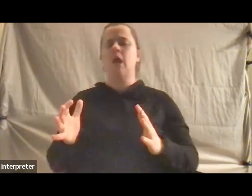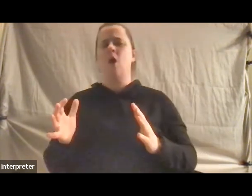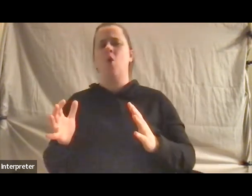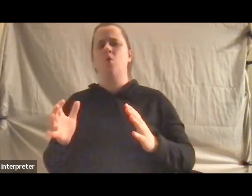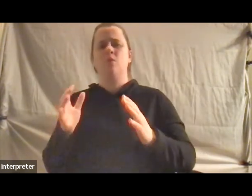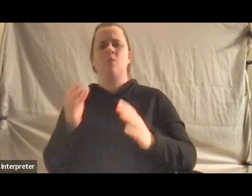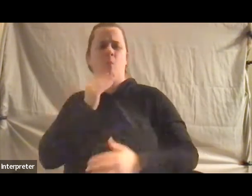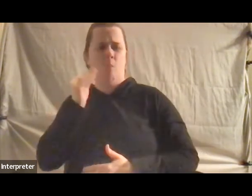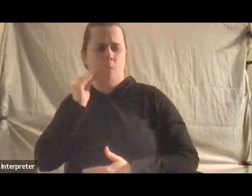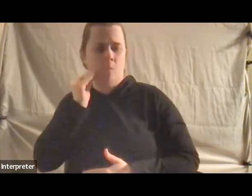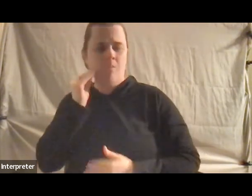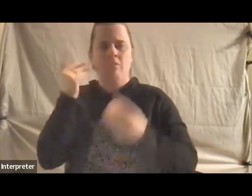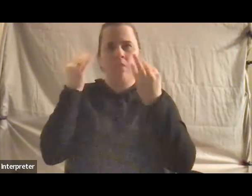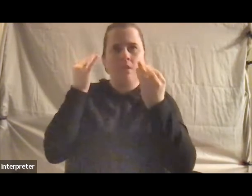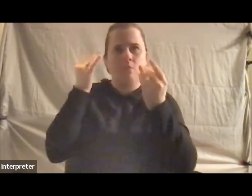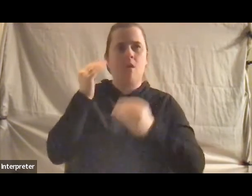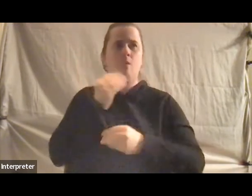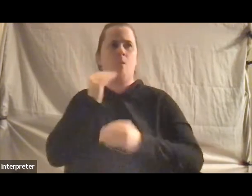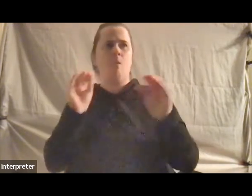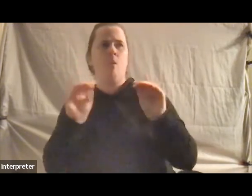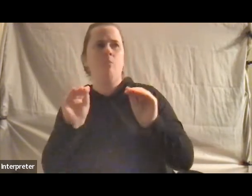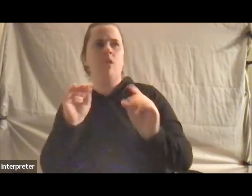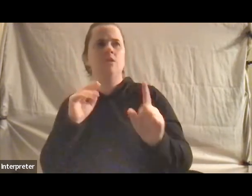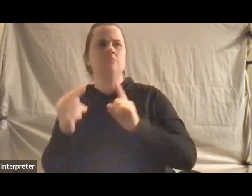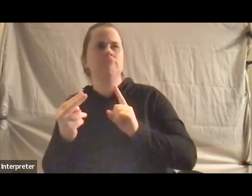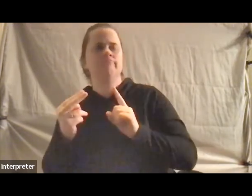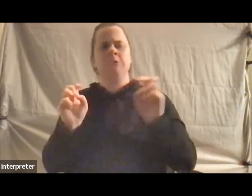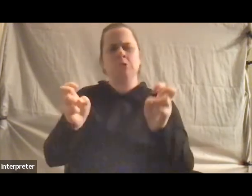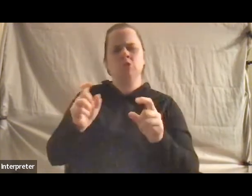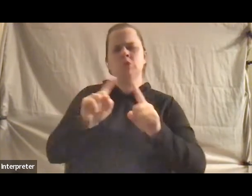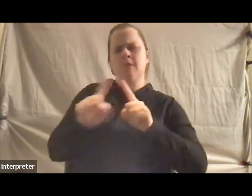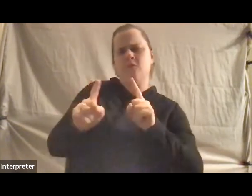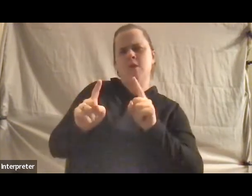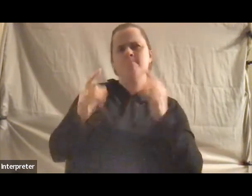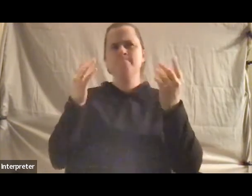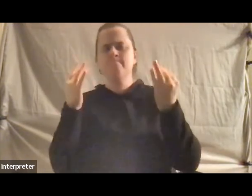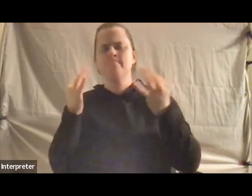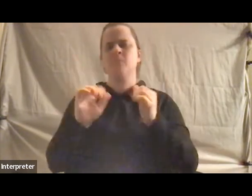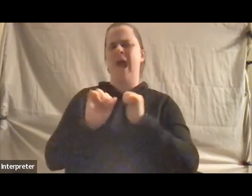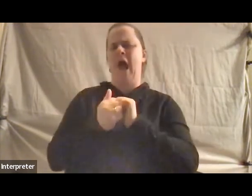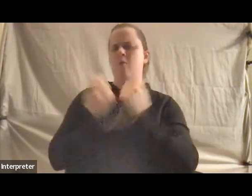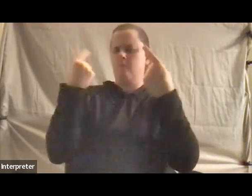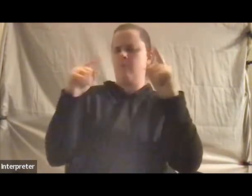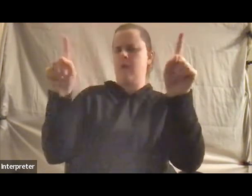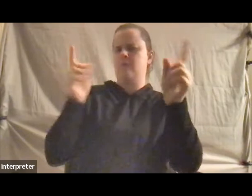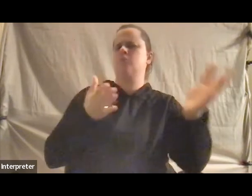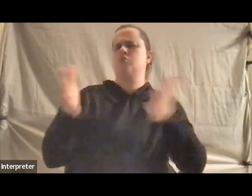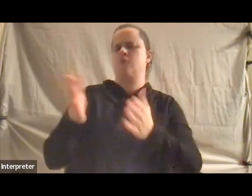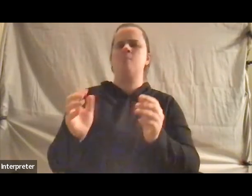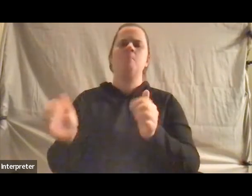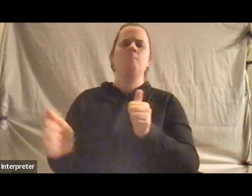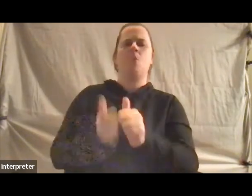about solutions to homelessness differently, further complicating our efforts to effectively serve our most